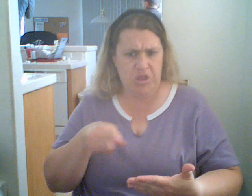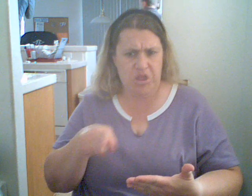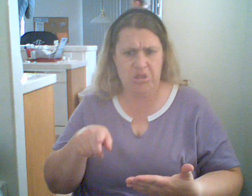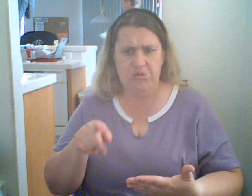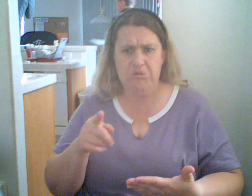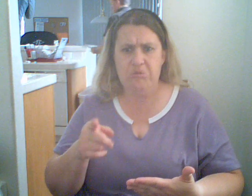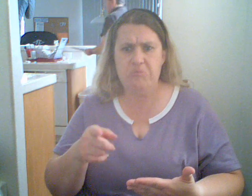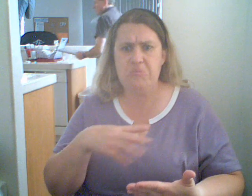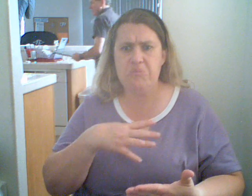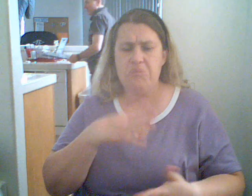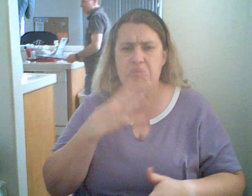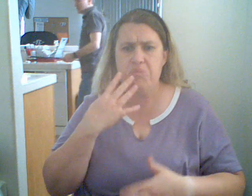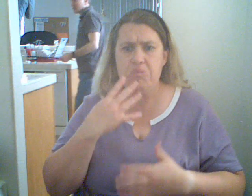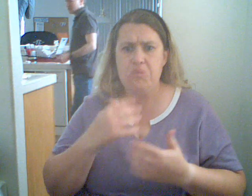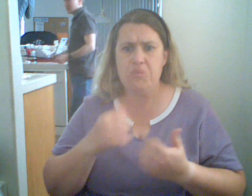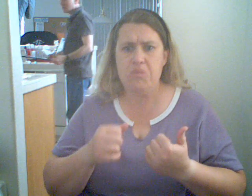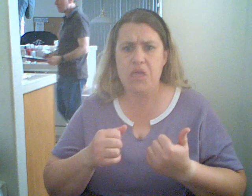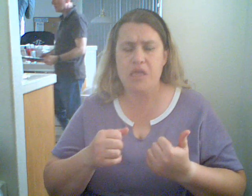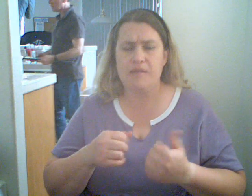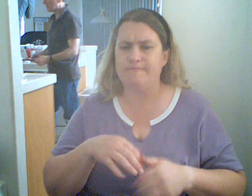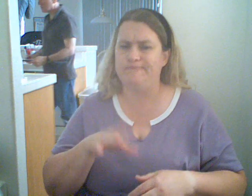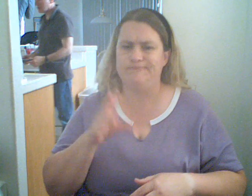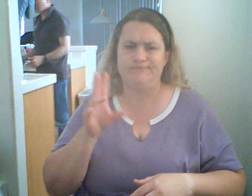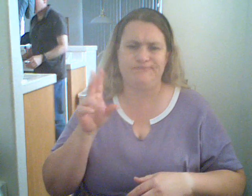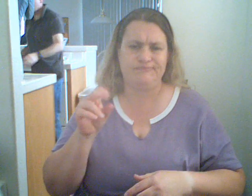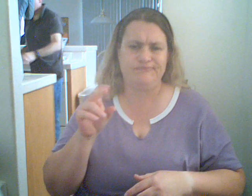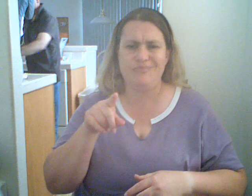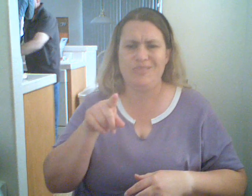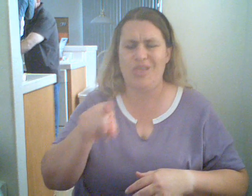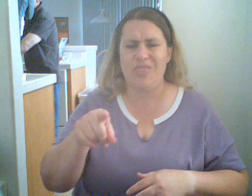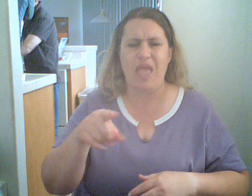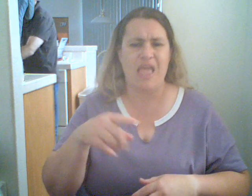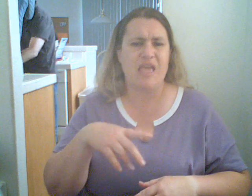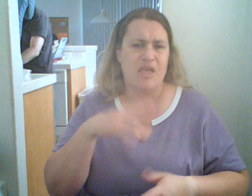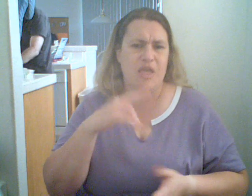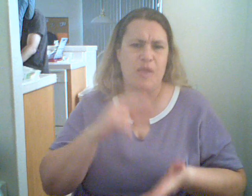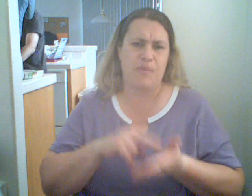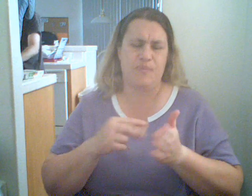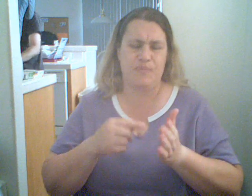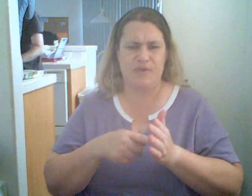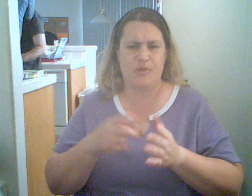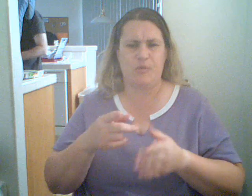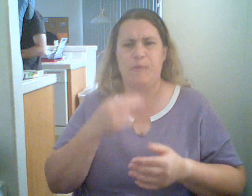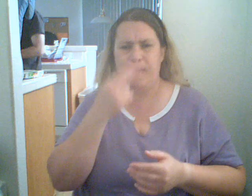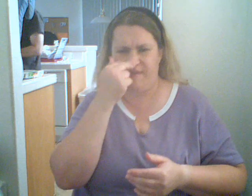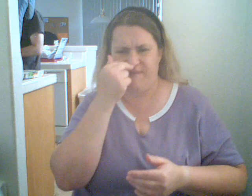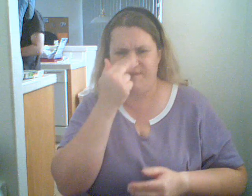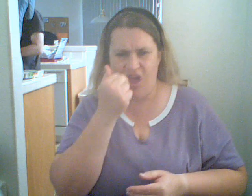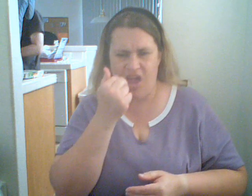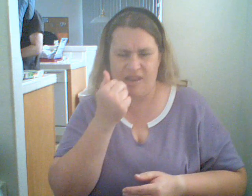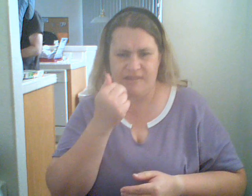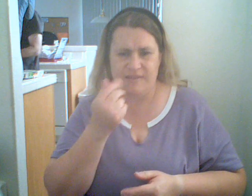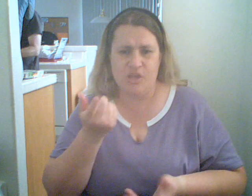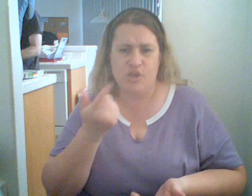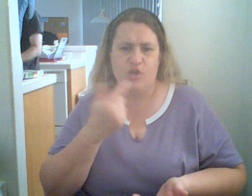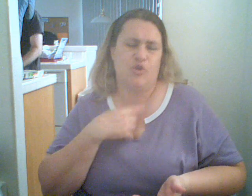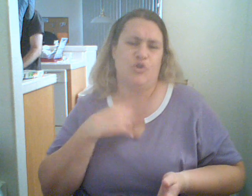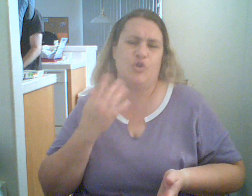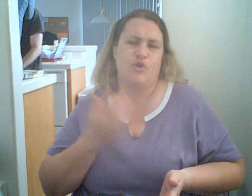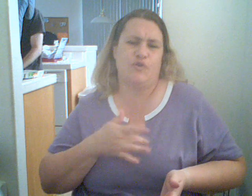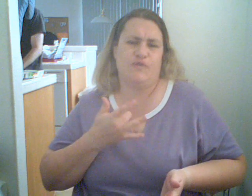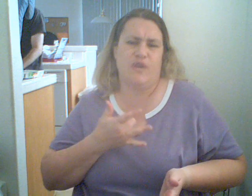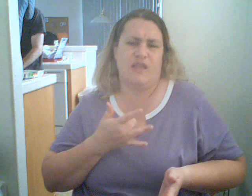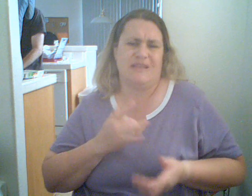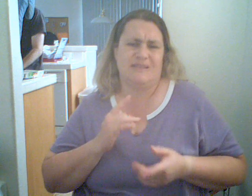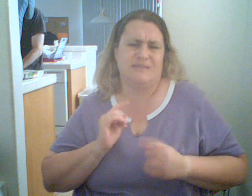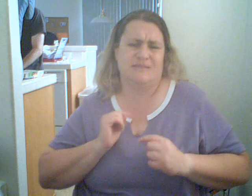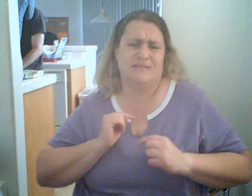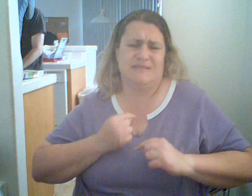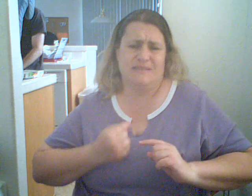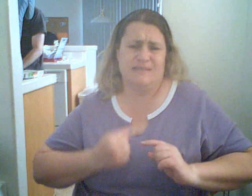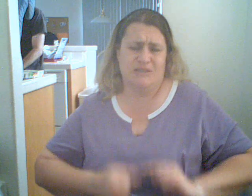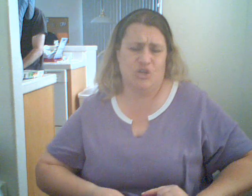funny, and then you know how your feelings can get hurt and such. So when